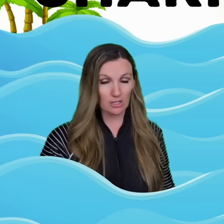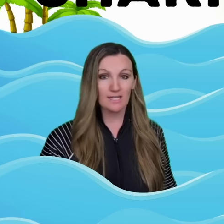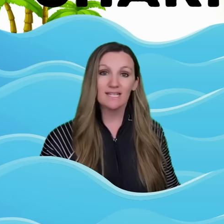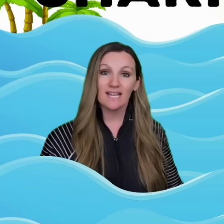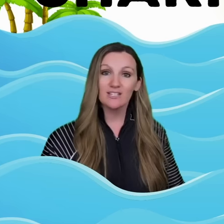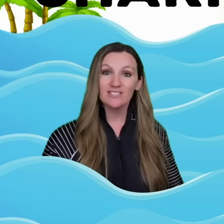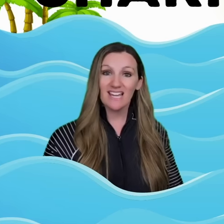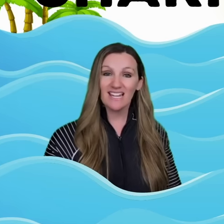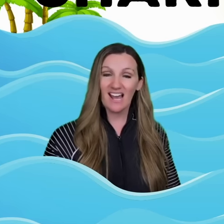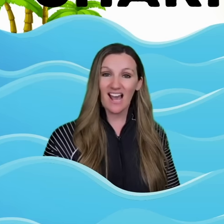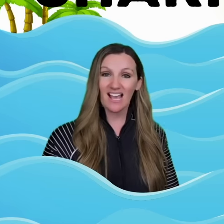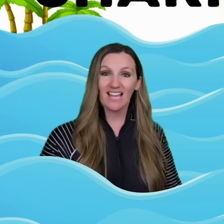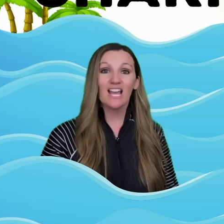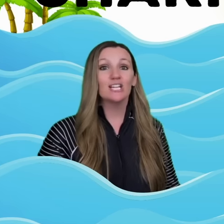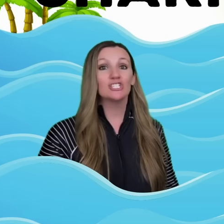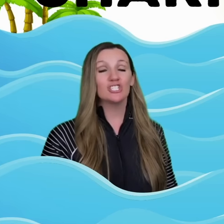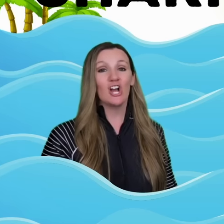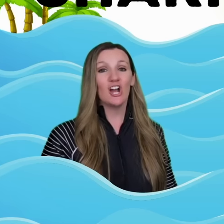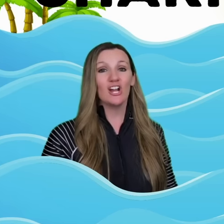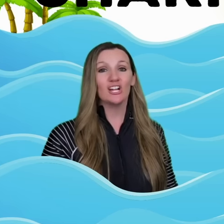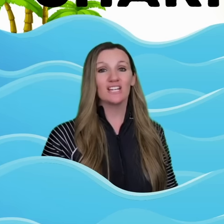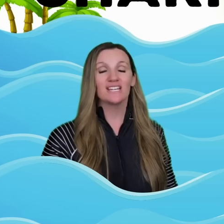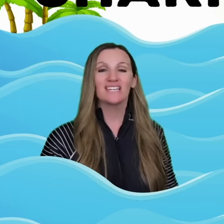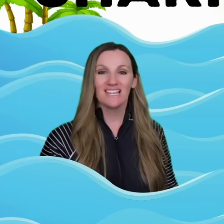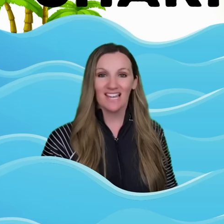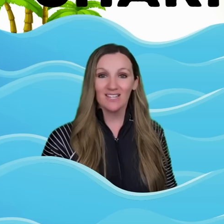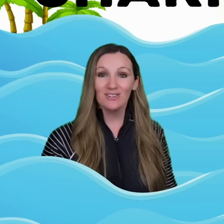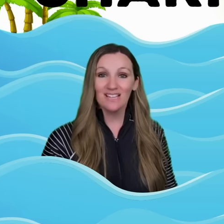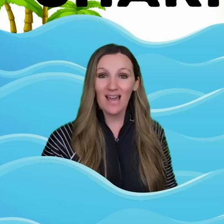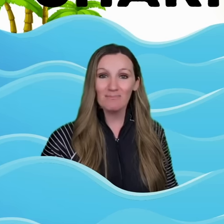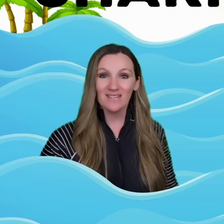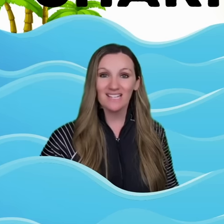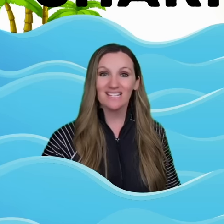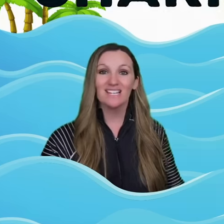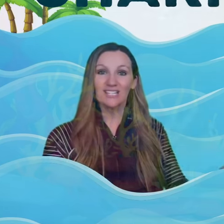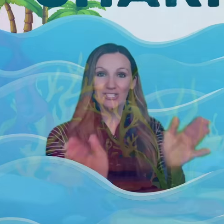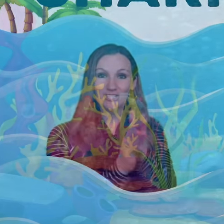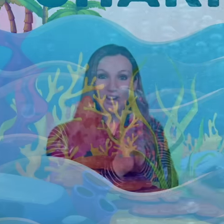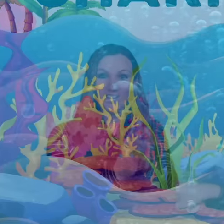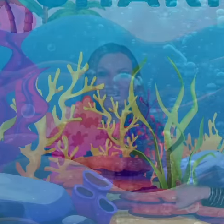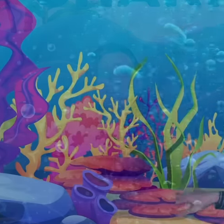Can you say it high? Shark. Can you clap it? Shark.